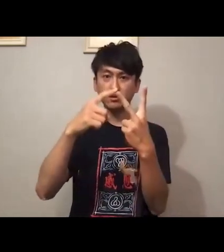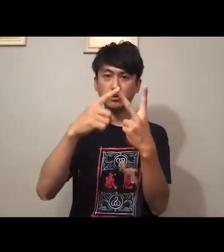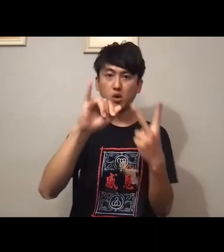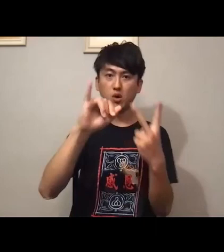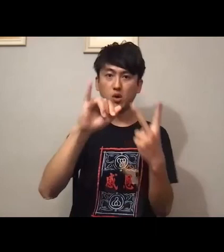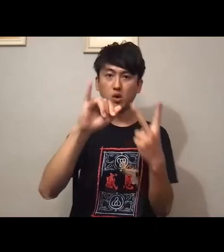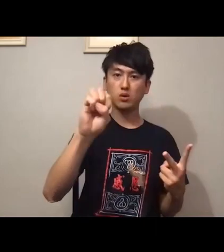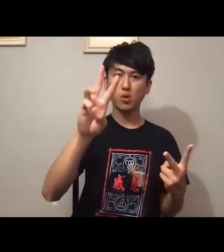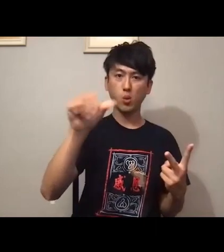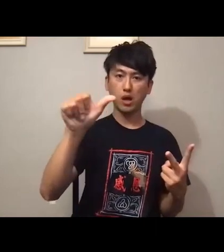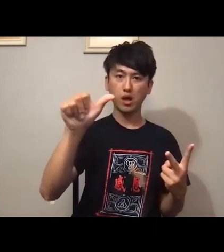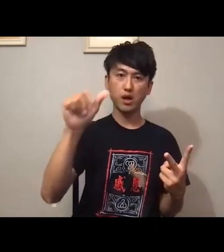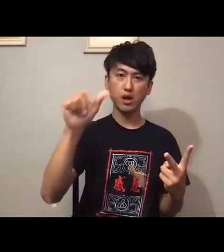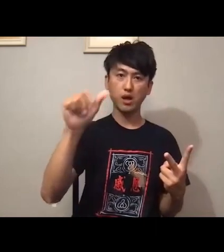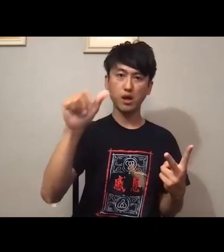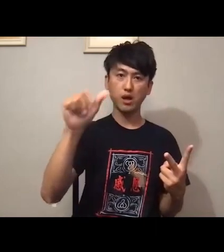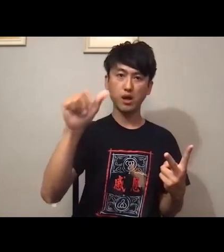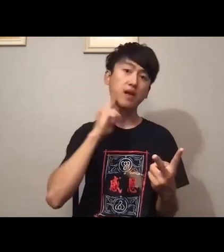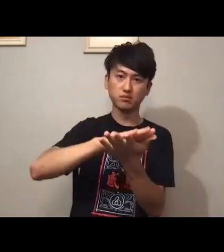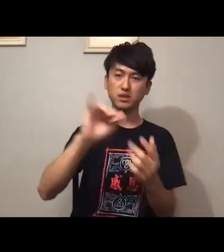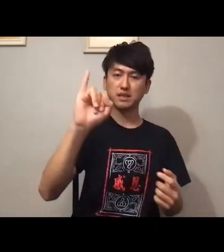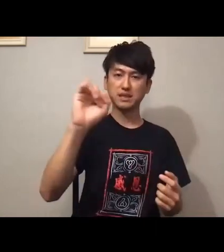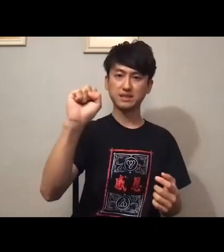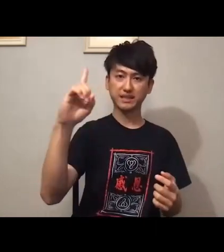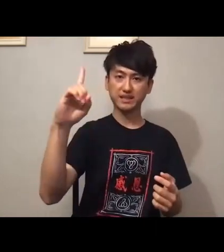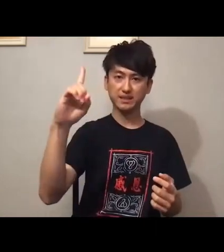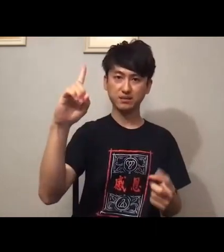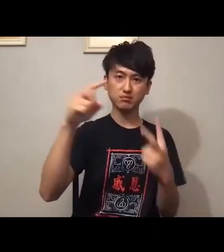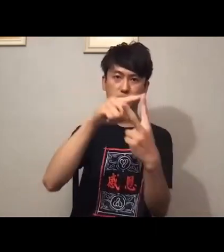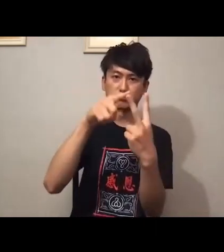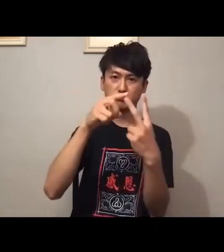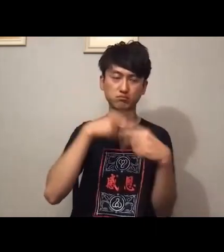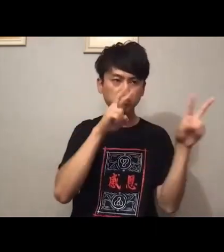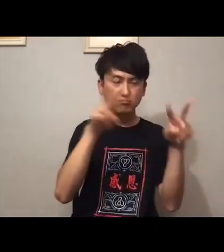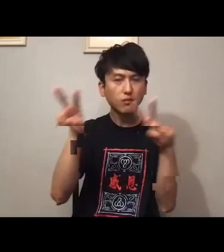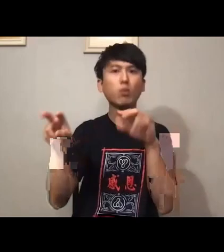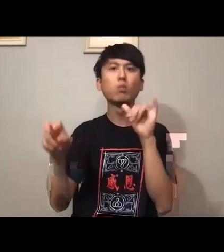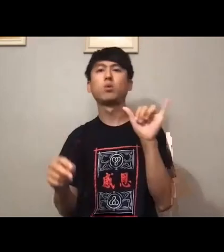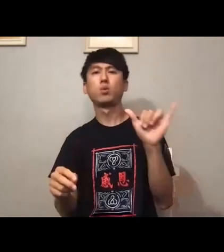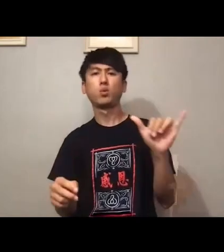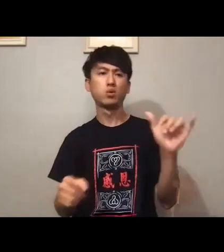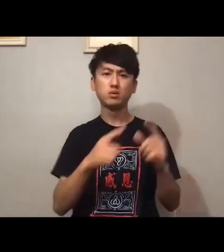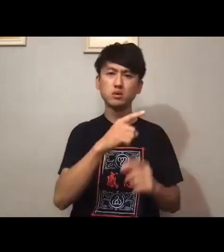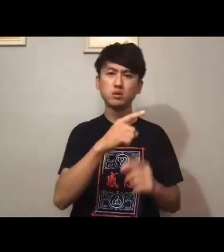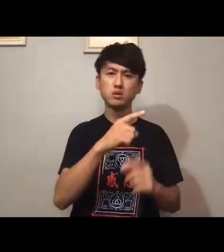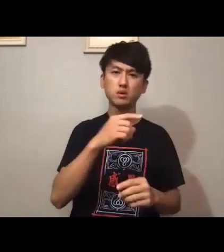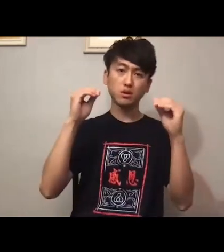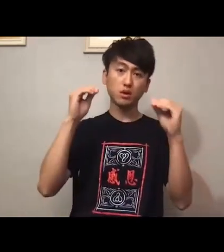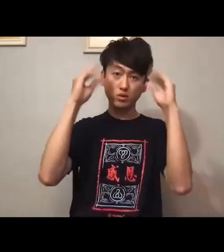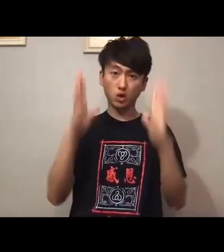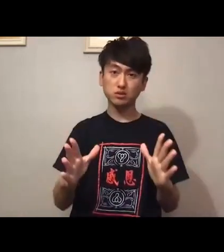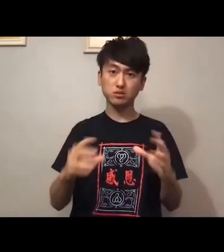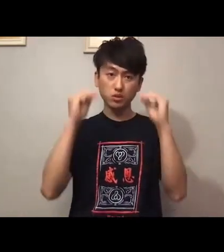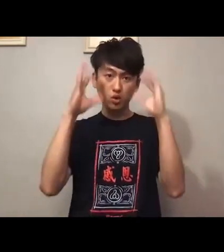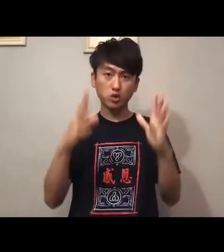MSAD and Fairmount. And ISD, Iowa School for the Deaf.